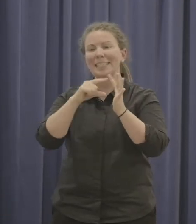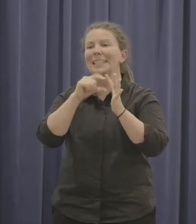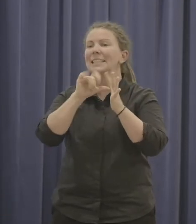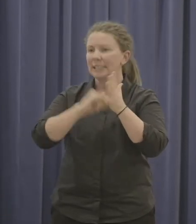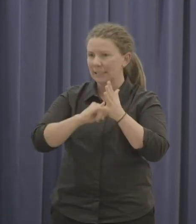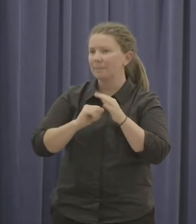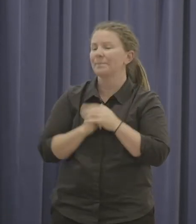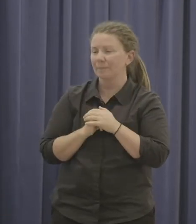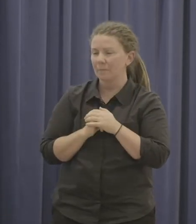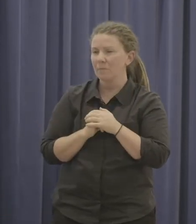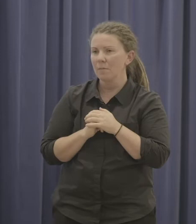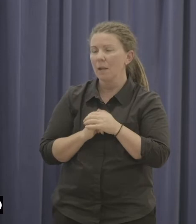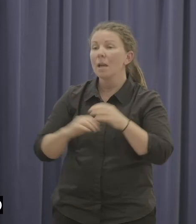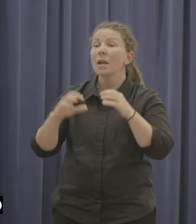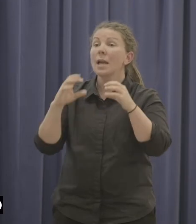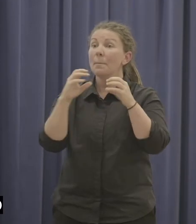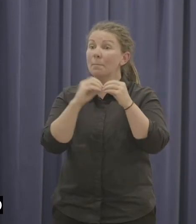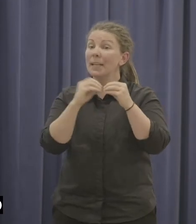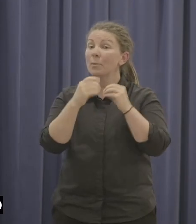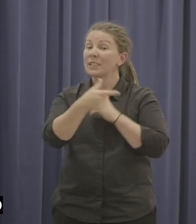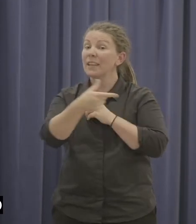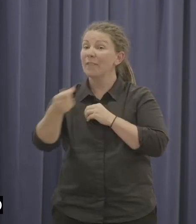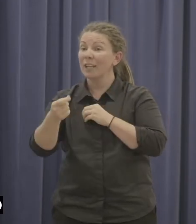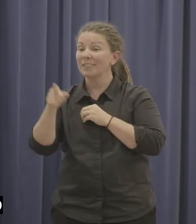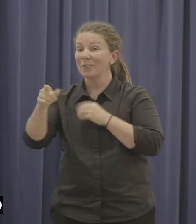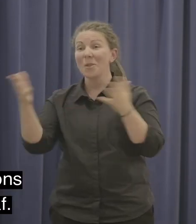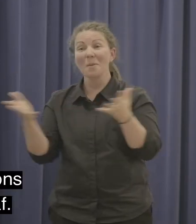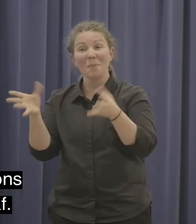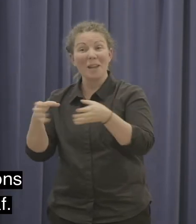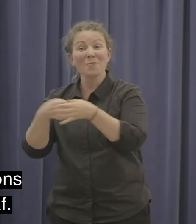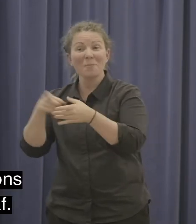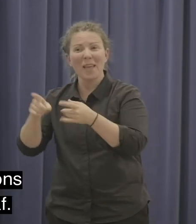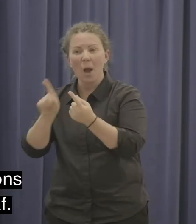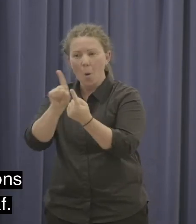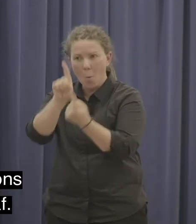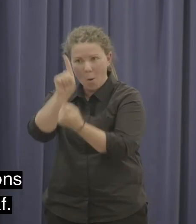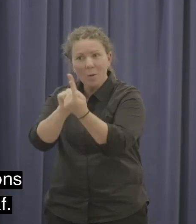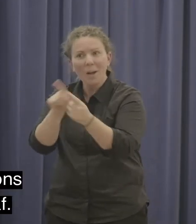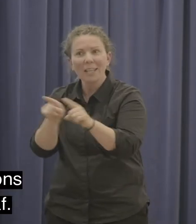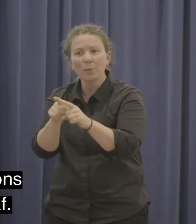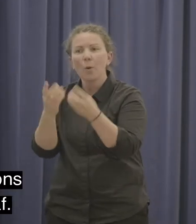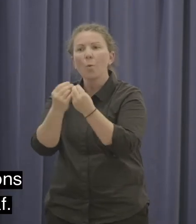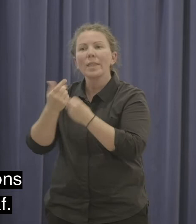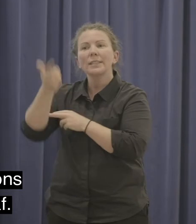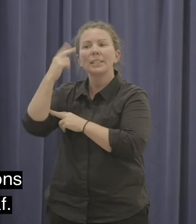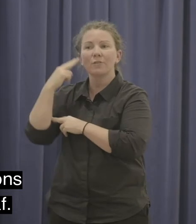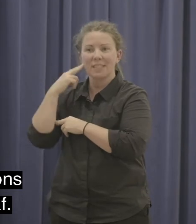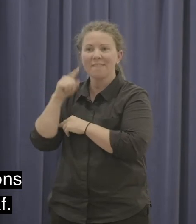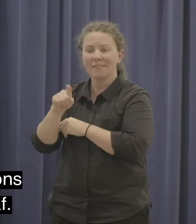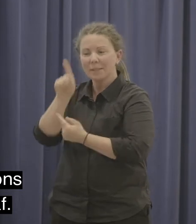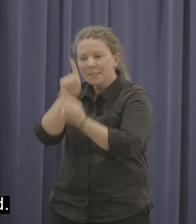SENS. Billy was invited to attend SENS playgroup and their one-on-one sessions with a teacher of the